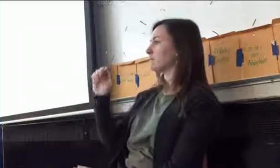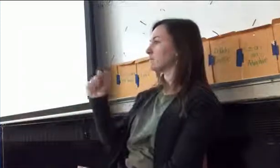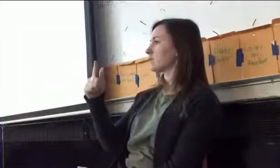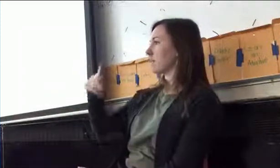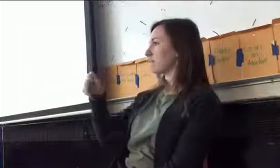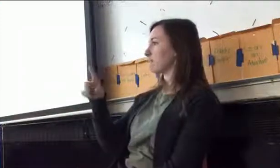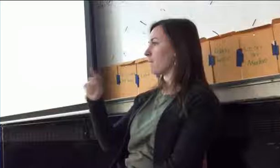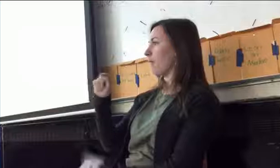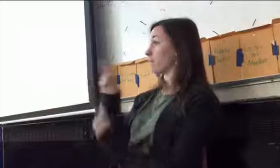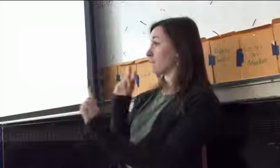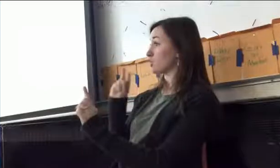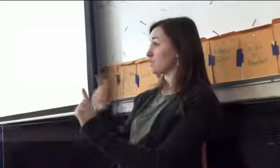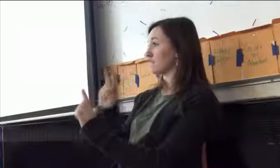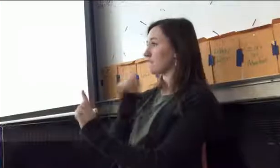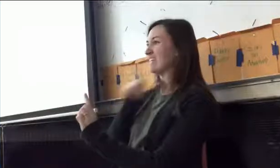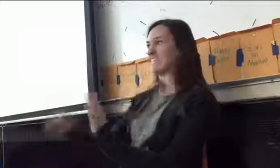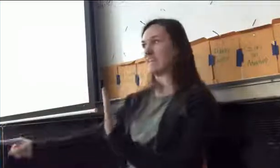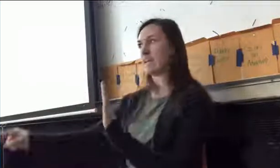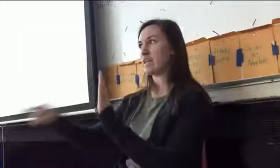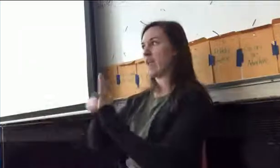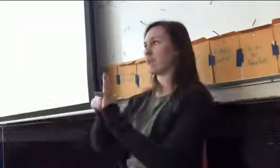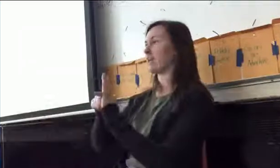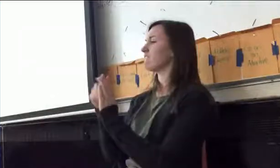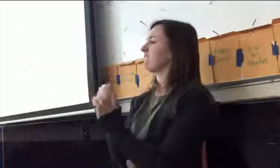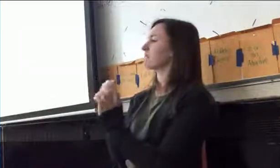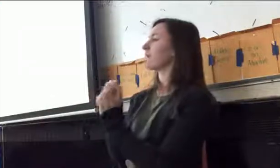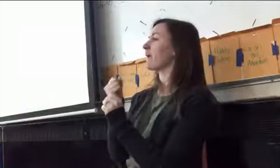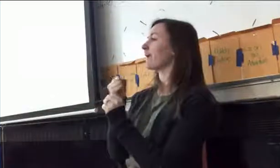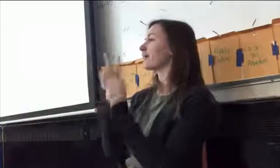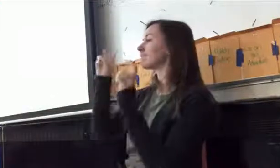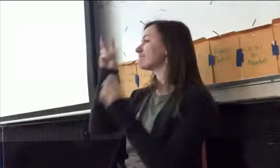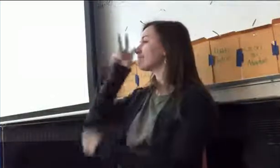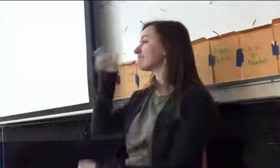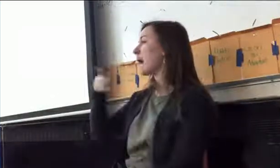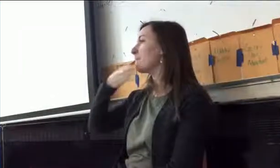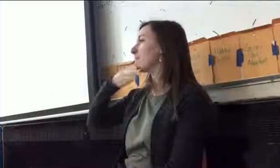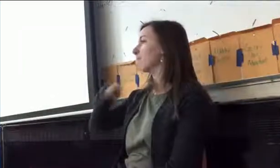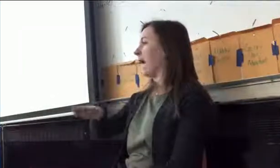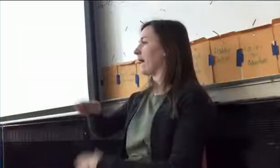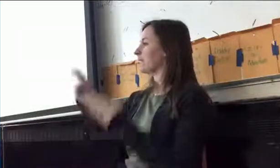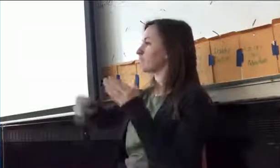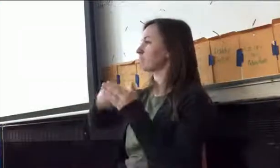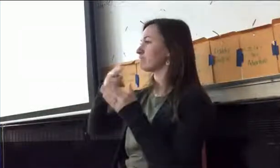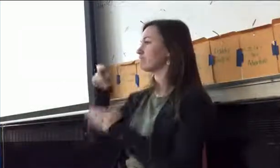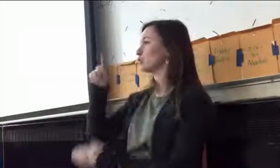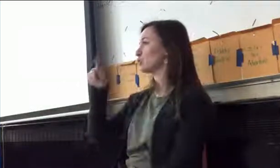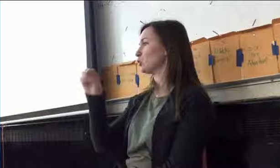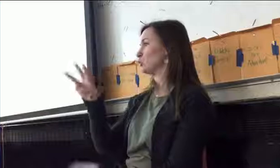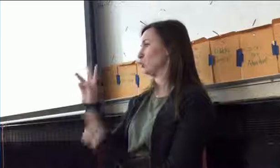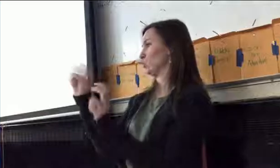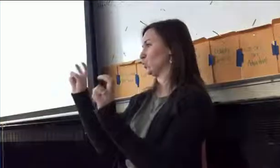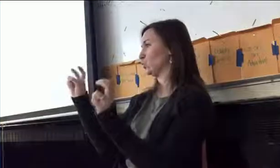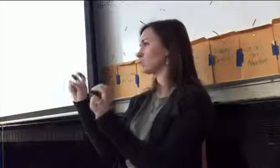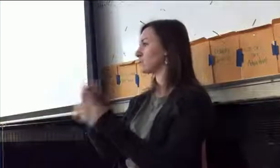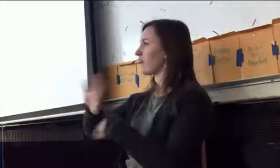for the United States. It is making a bad stew of America. That's basically what that means.